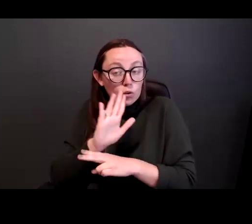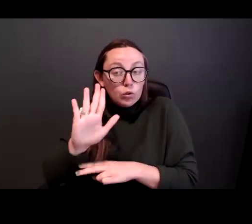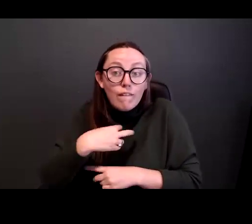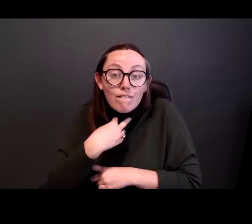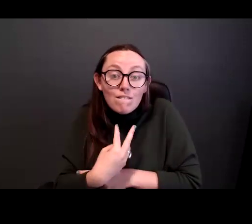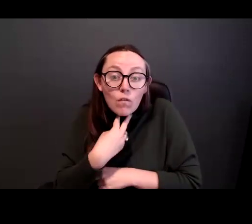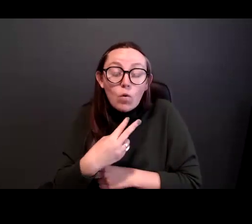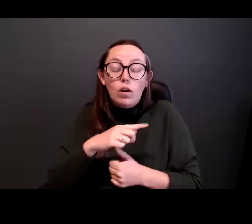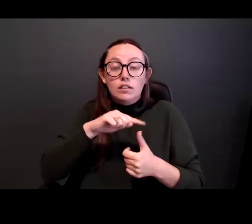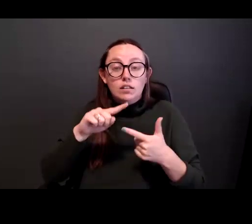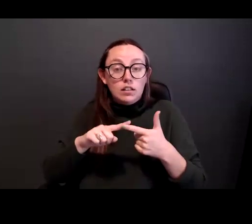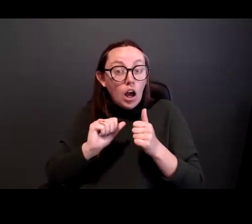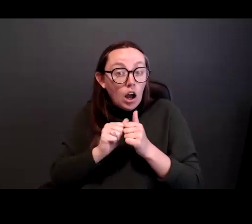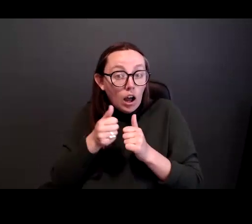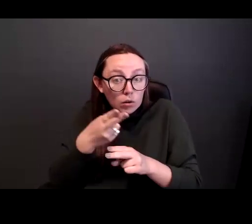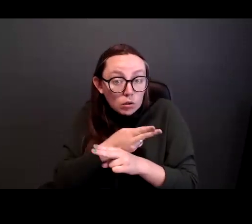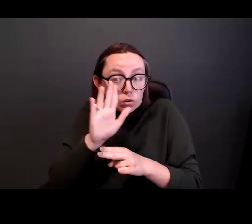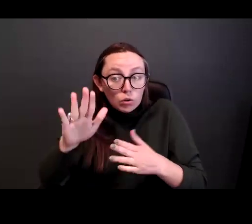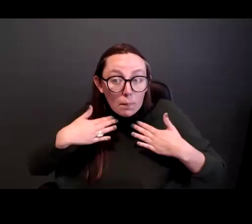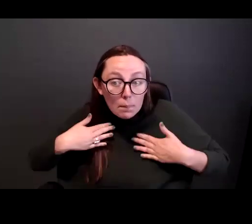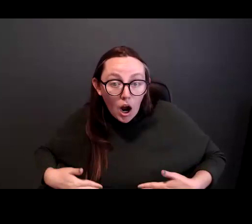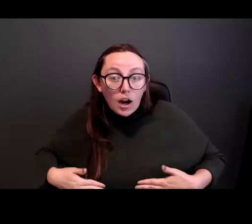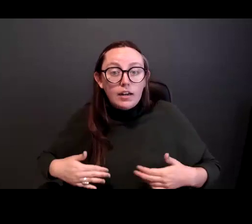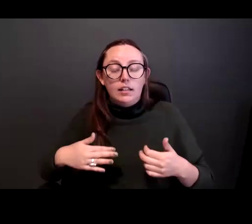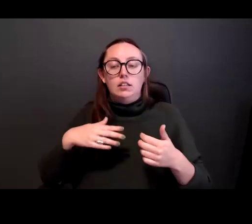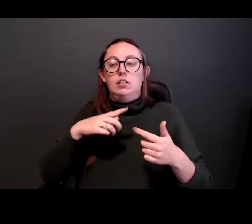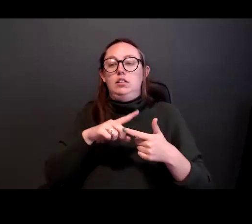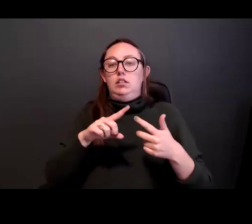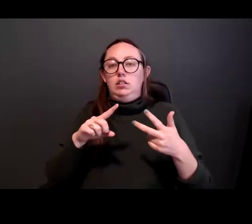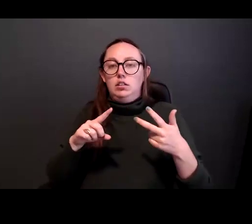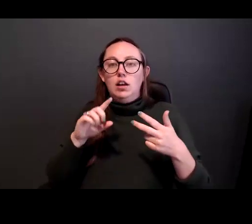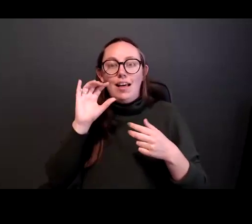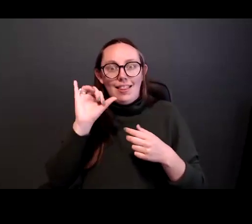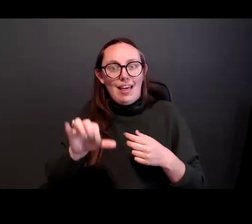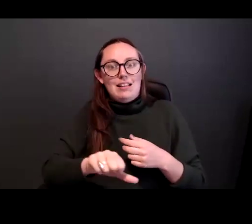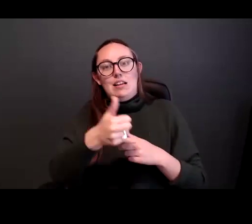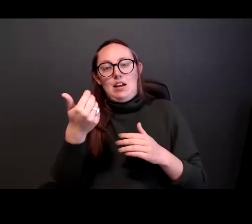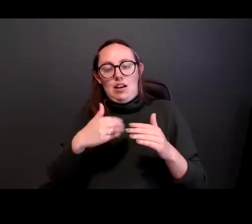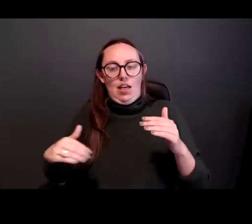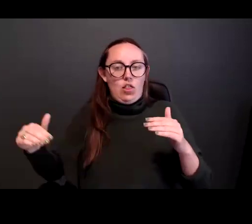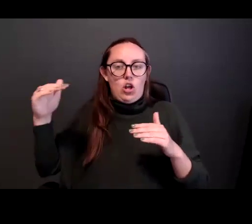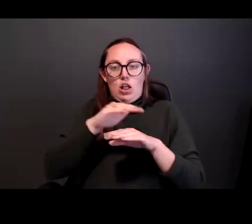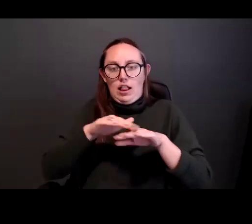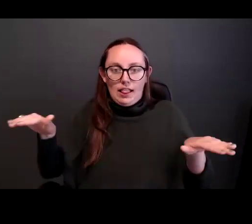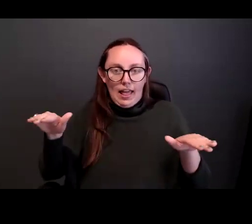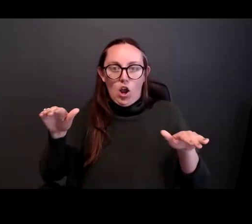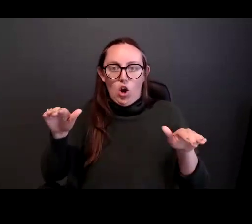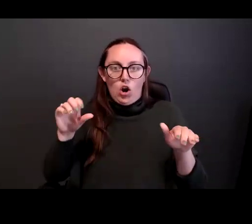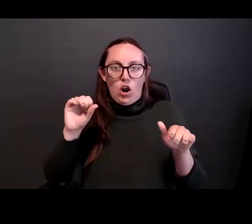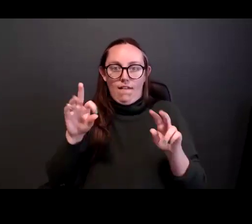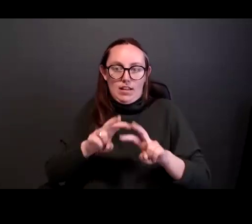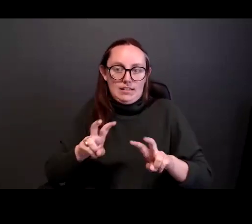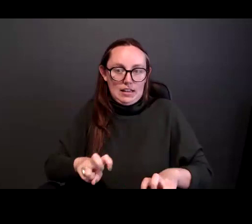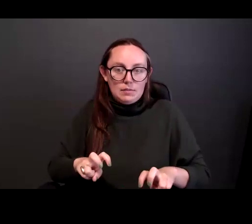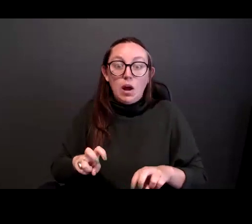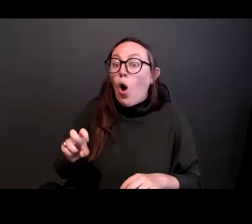another layer of assessment and of work that they, oh, Thanks, Paul. I love that. Yeah, some